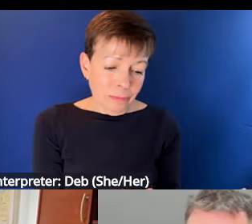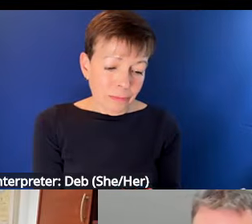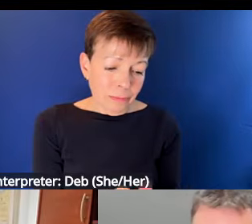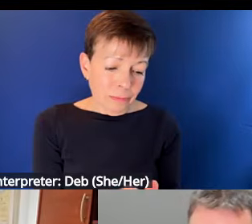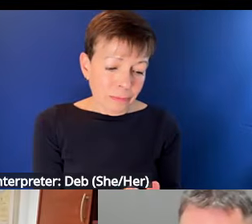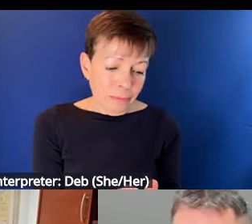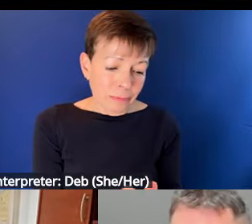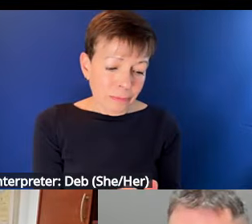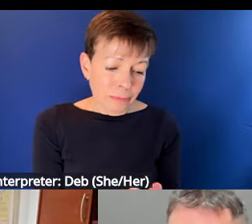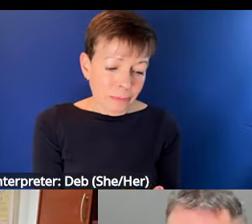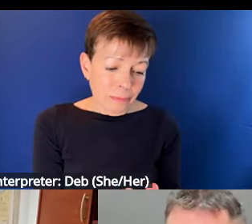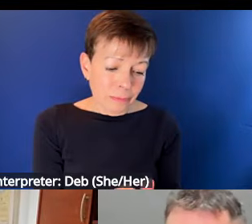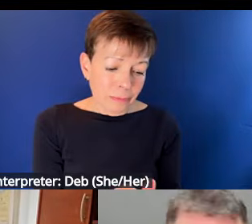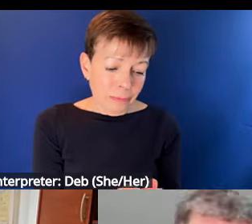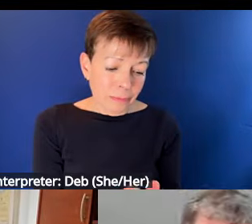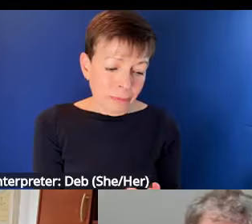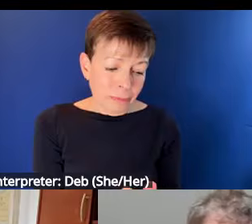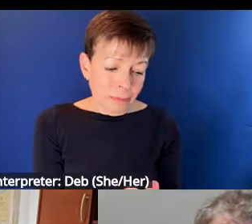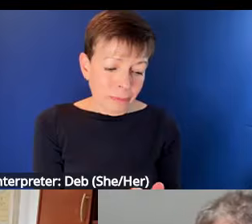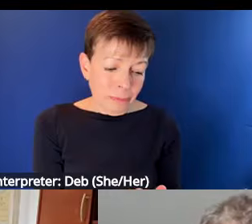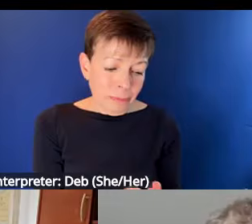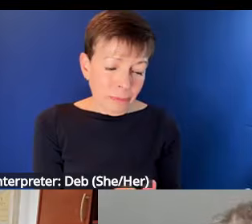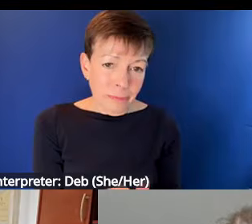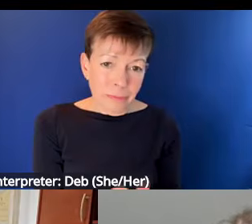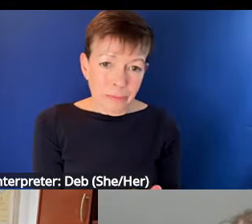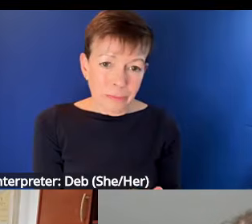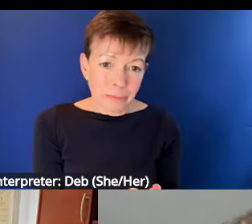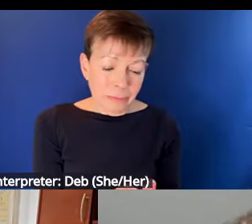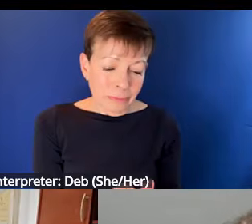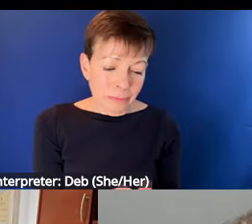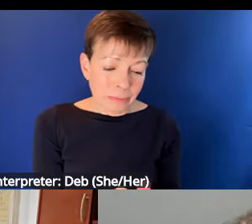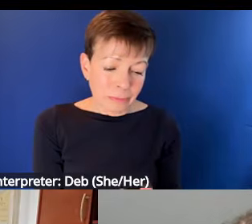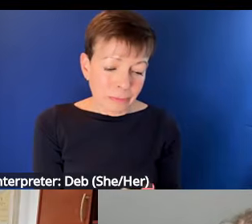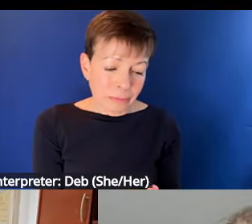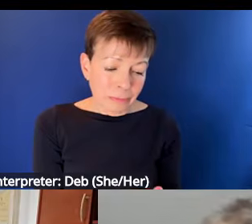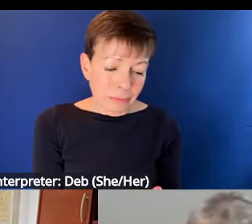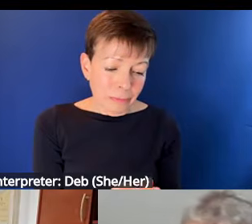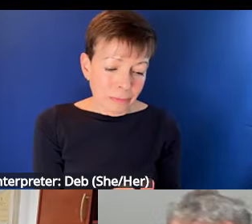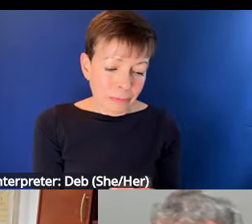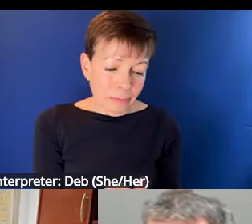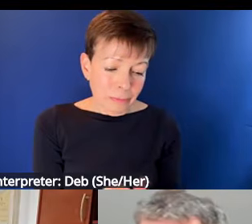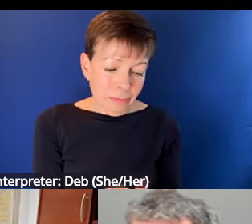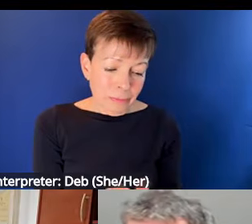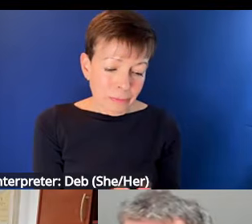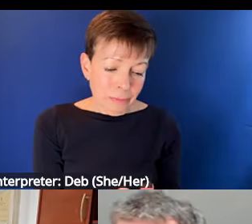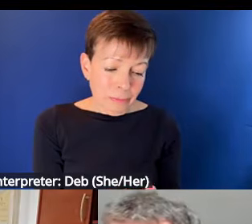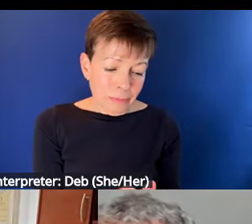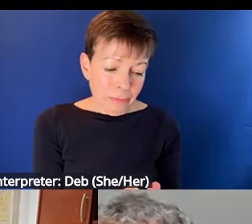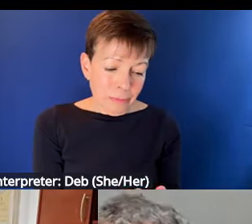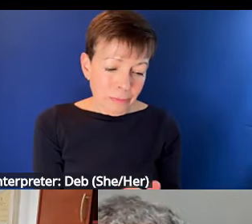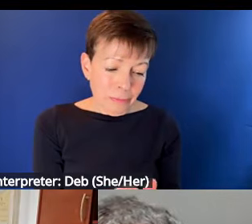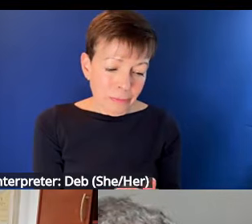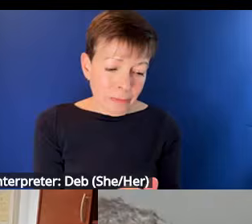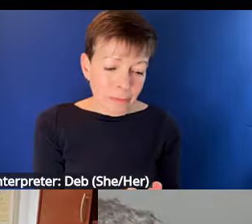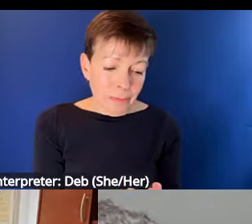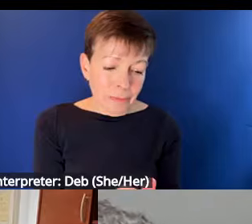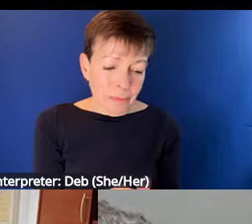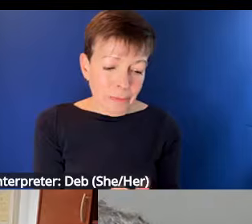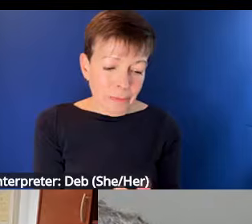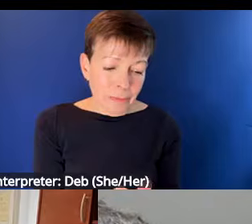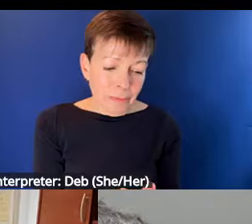there's additional amendments that need to be made. So first amendment to the agenda is to